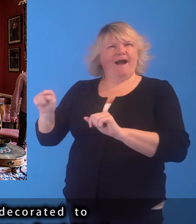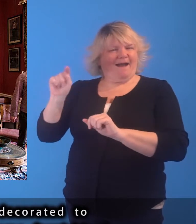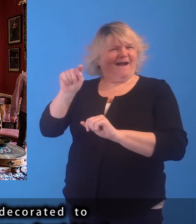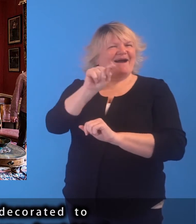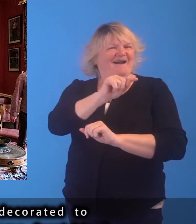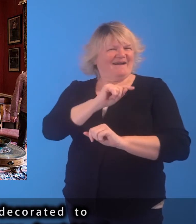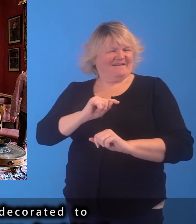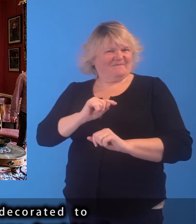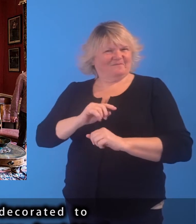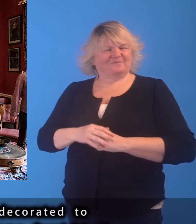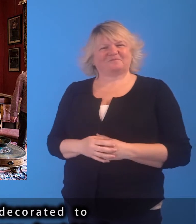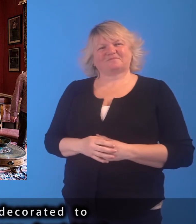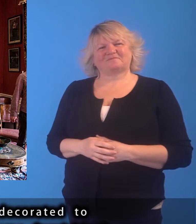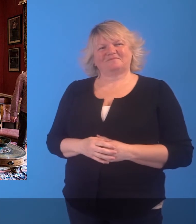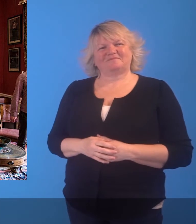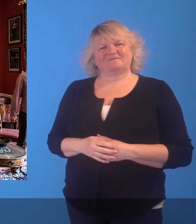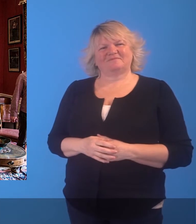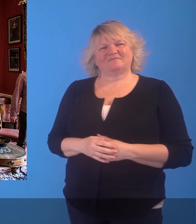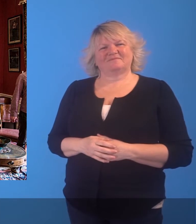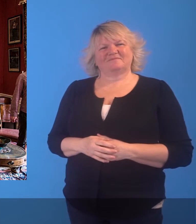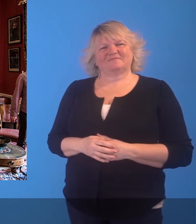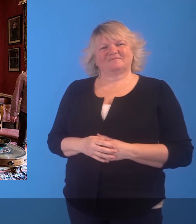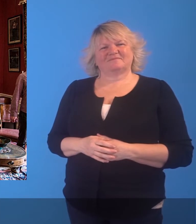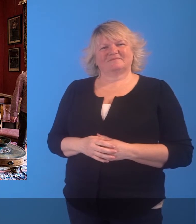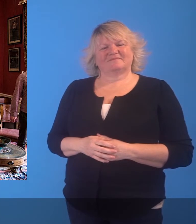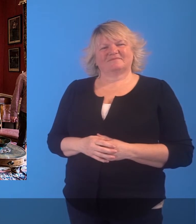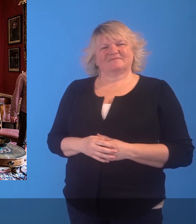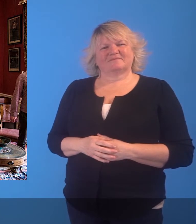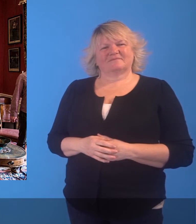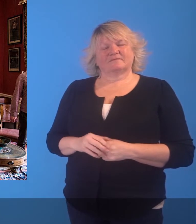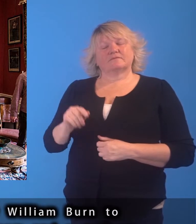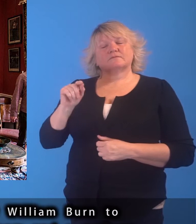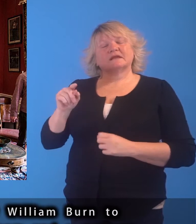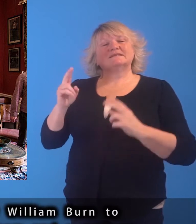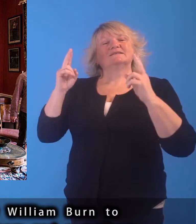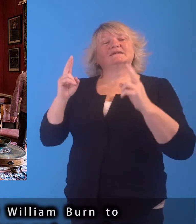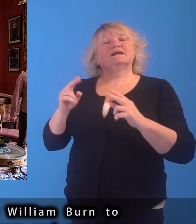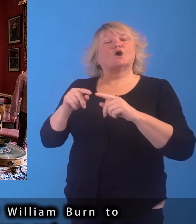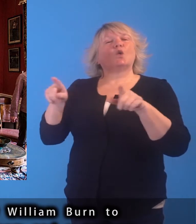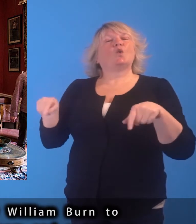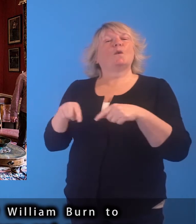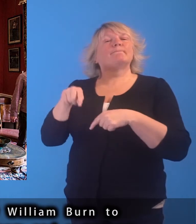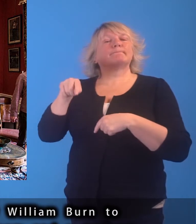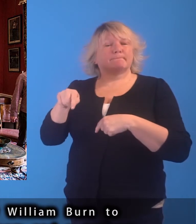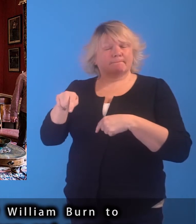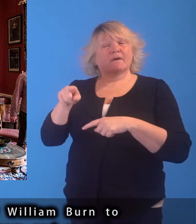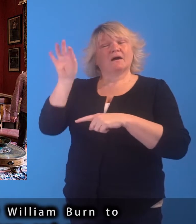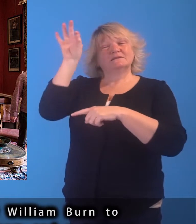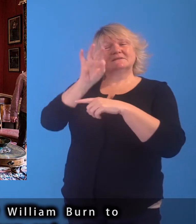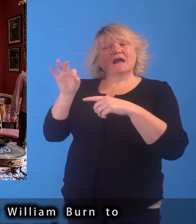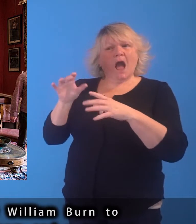was closed up in 1845 by Playfair during his renovations.